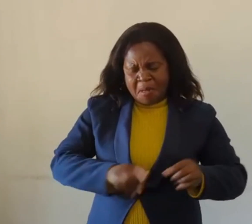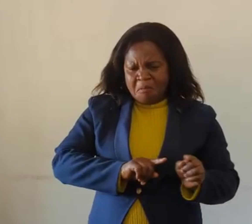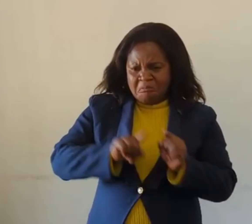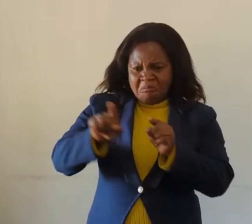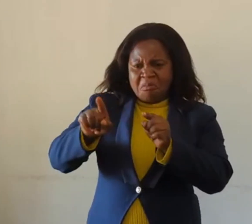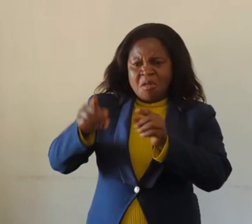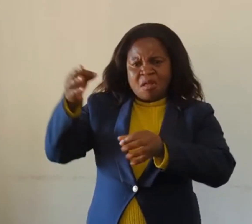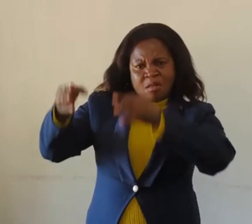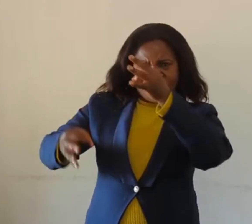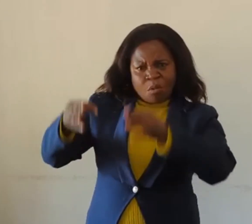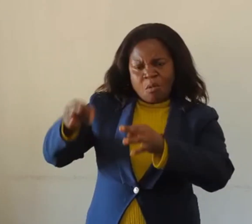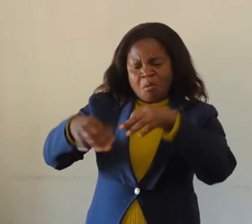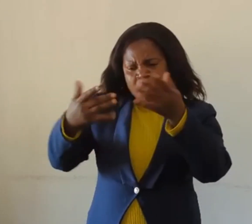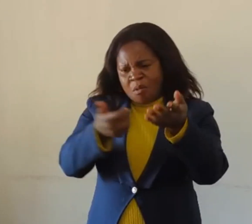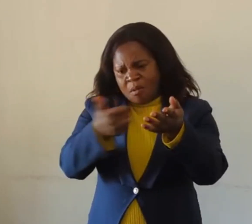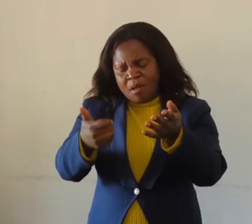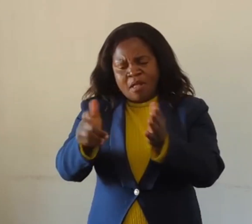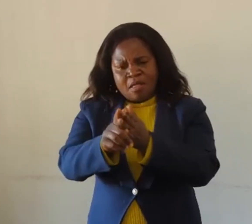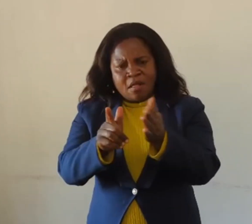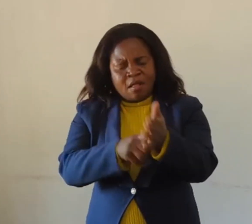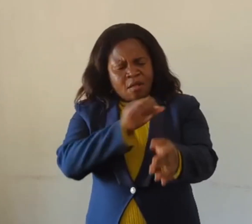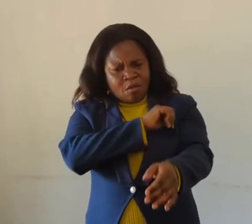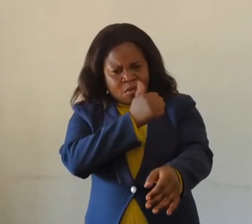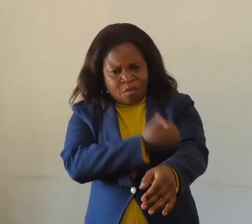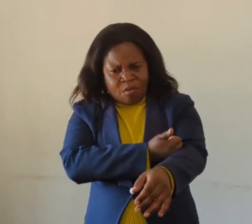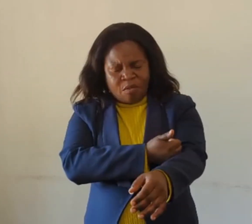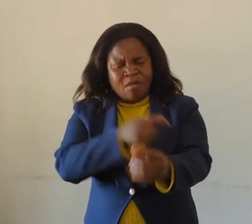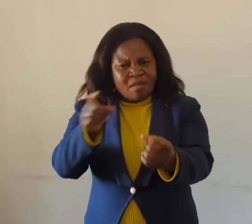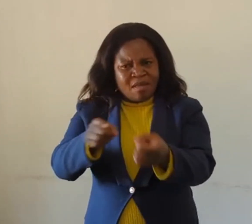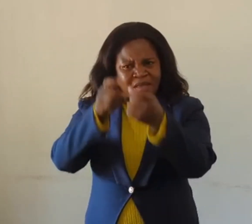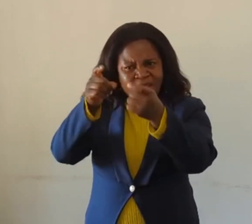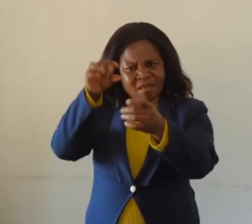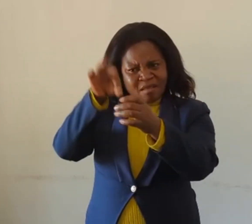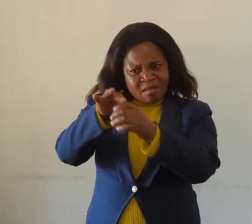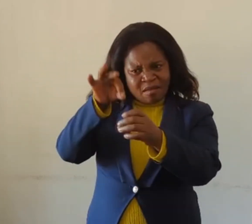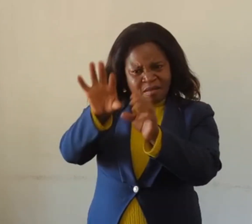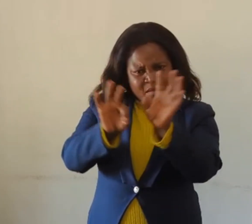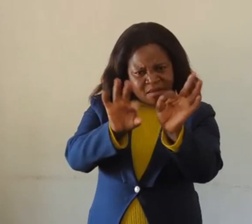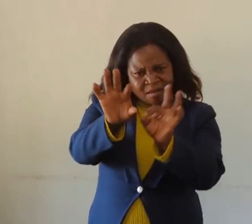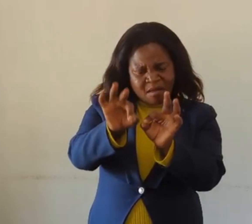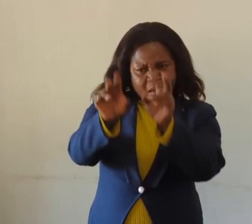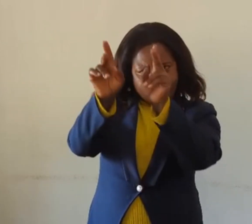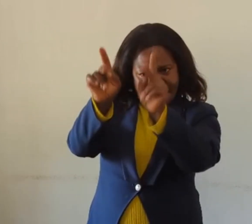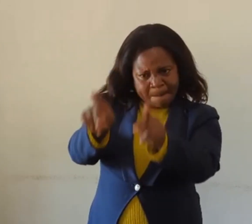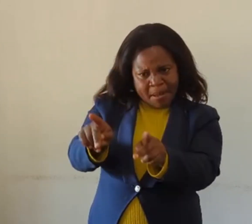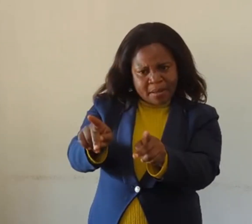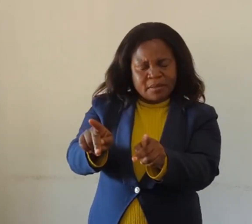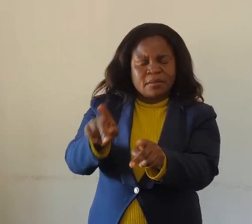other legal authority challenging the nomination of a candidate in an election.